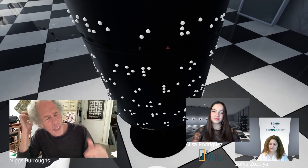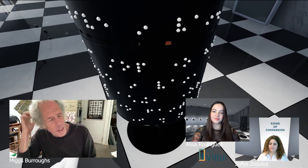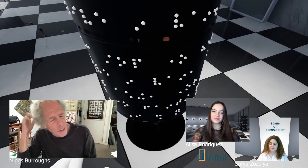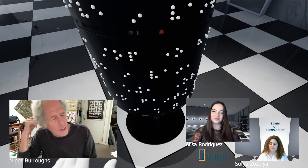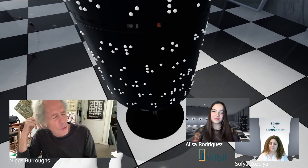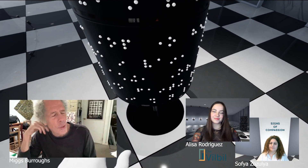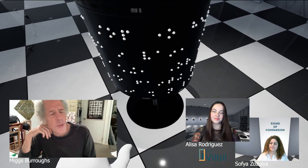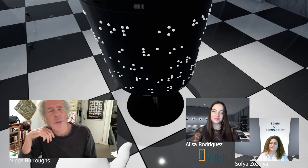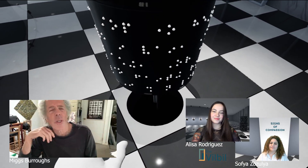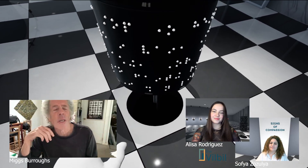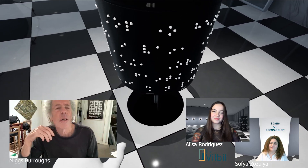into this was